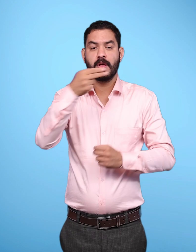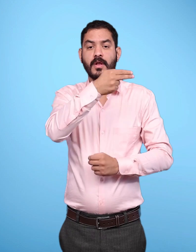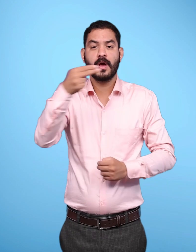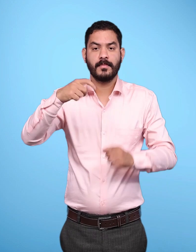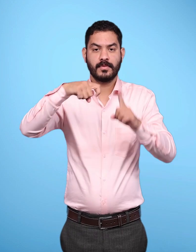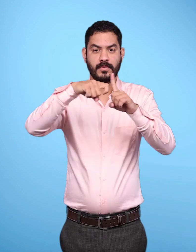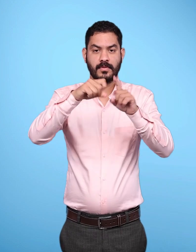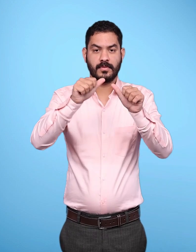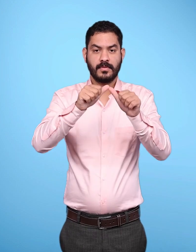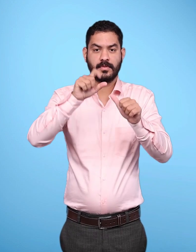Kalidas